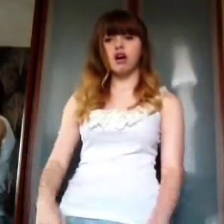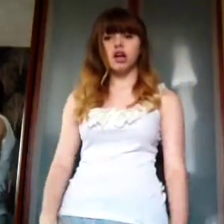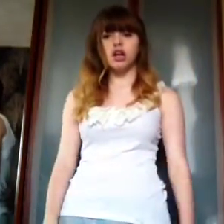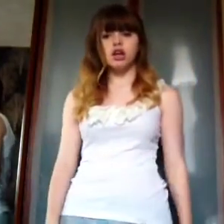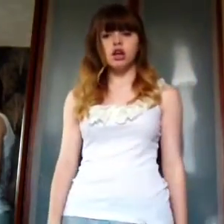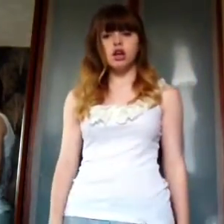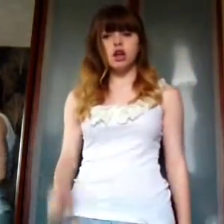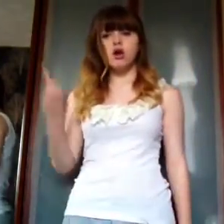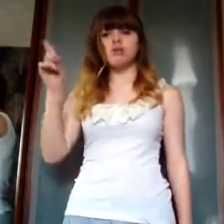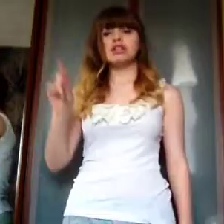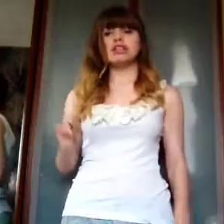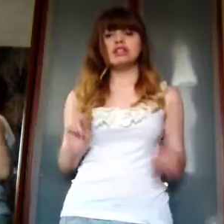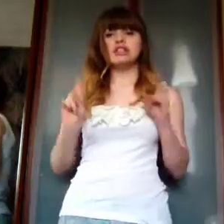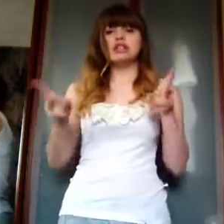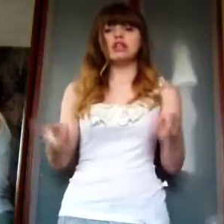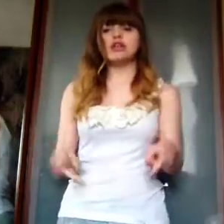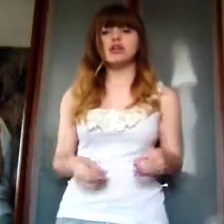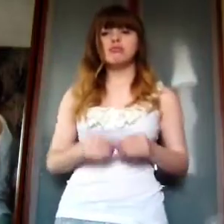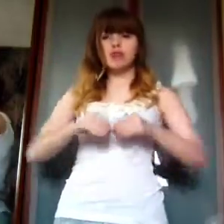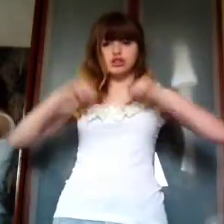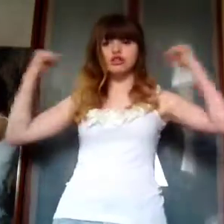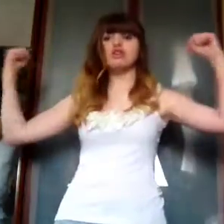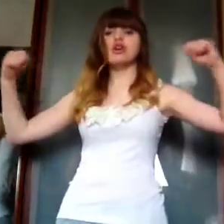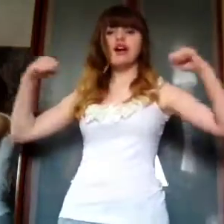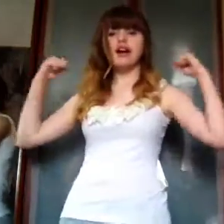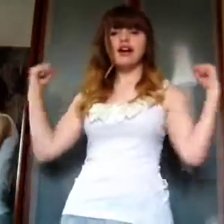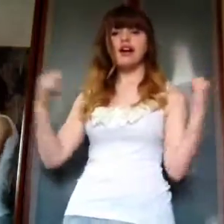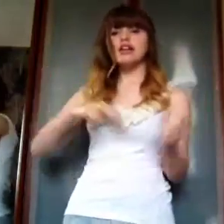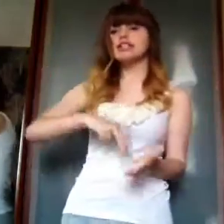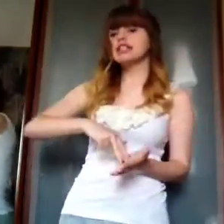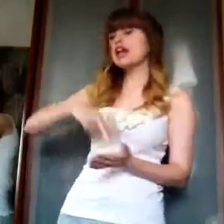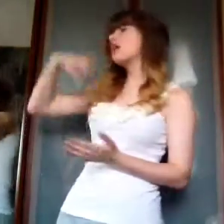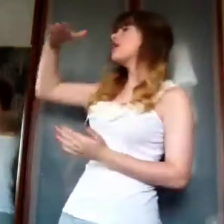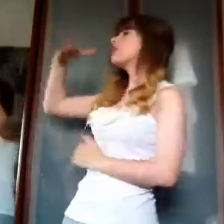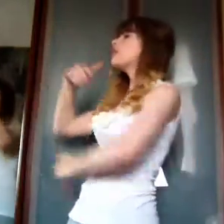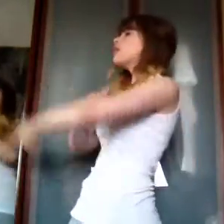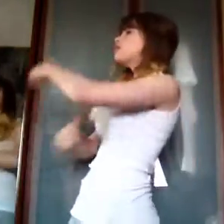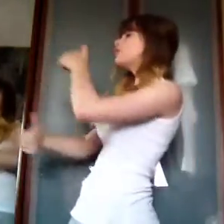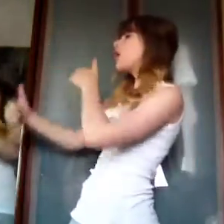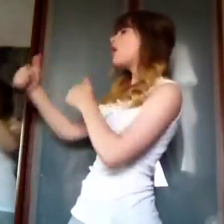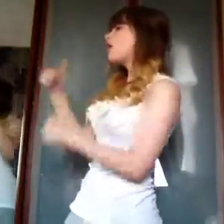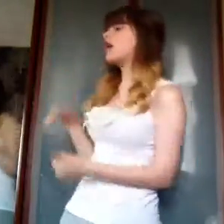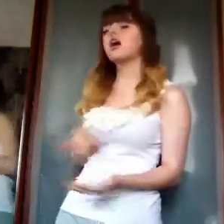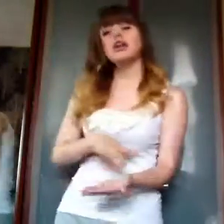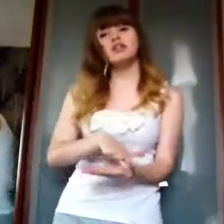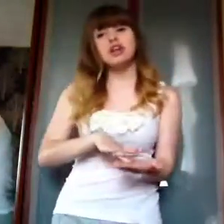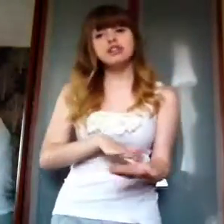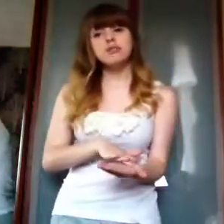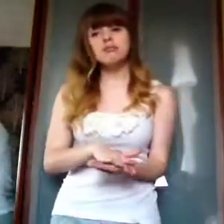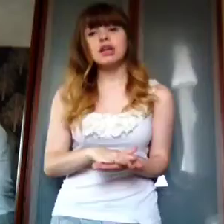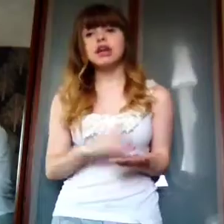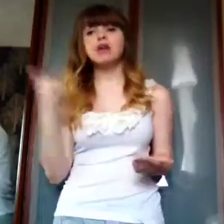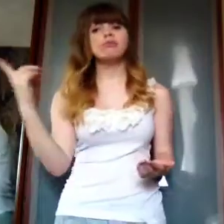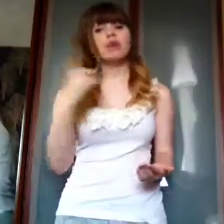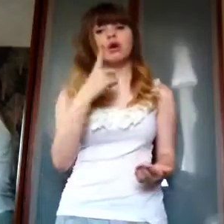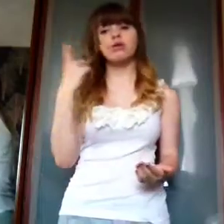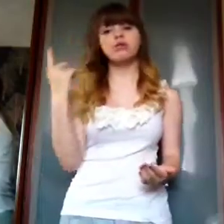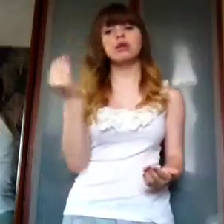What doesn't kill you makes you stronger, stand a little taller Doesn't mean I'm lonely